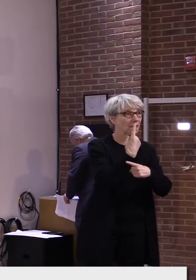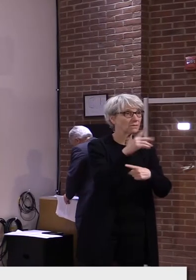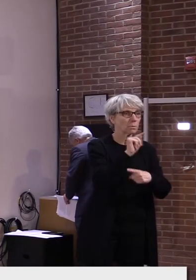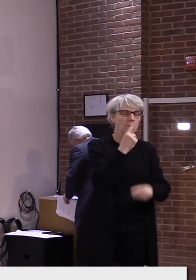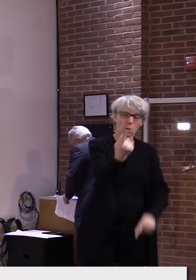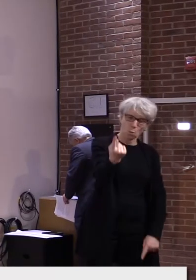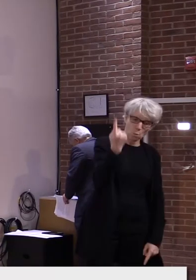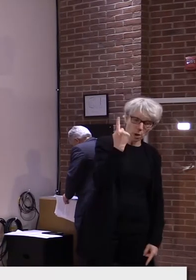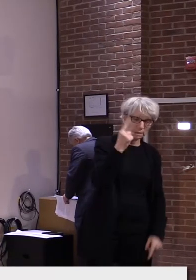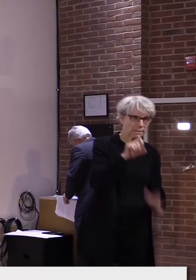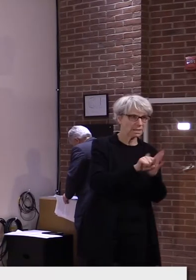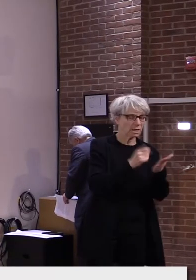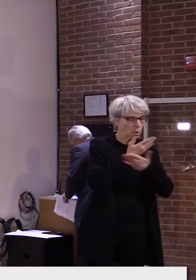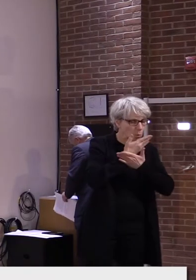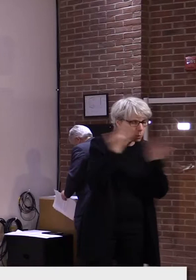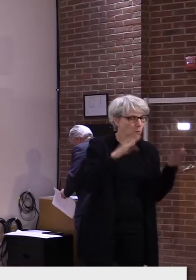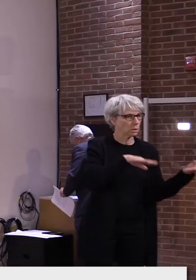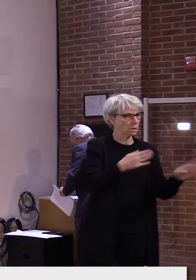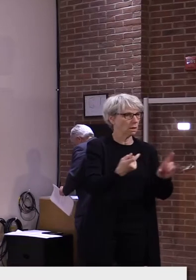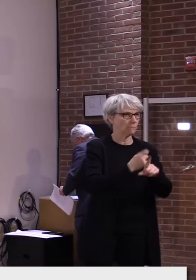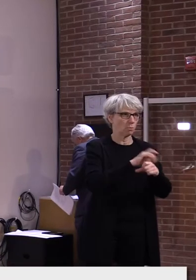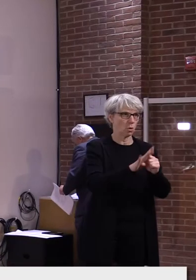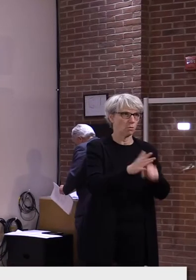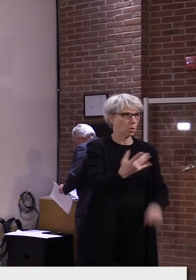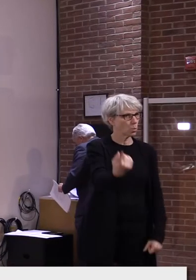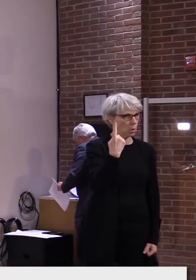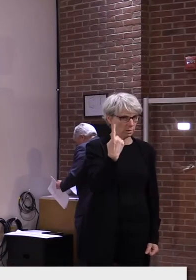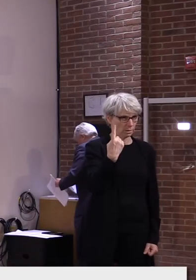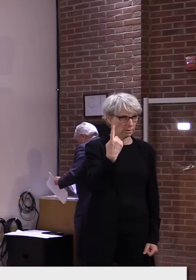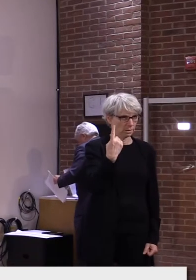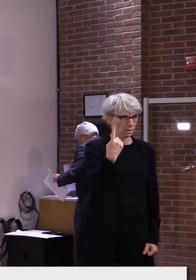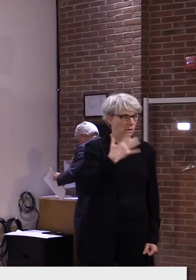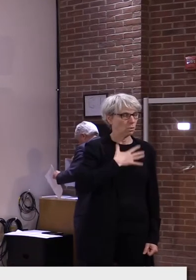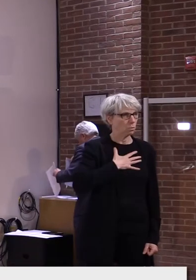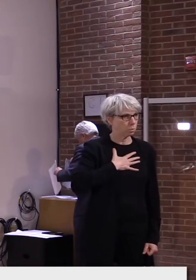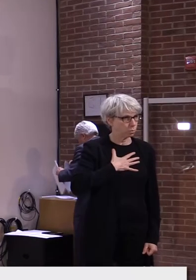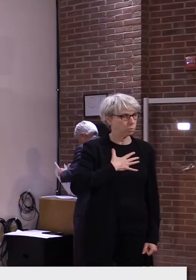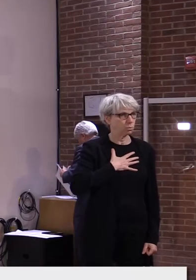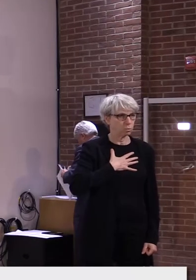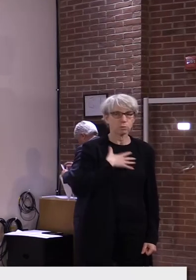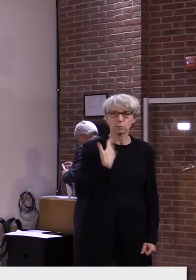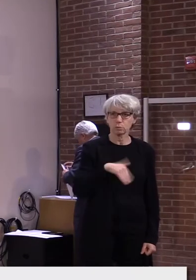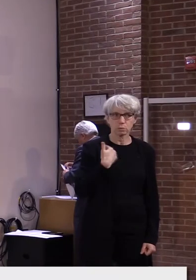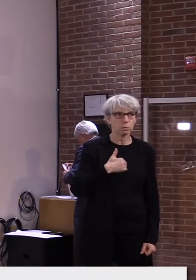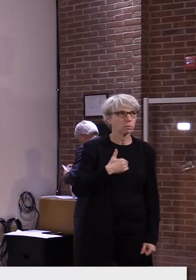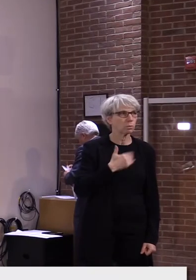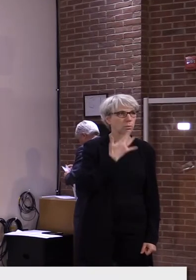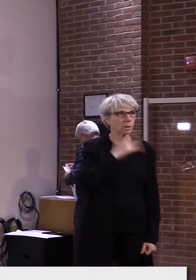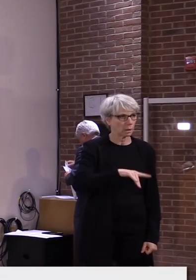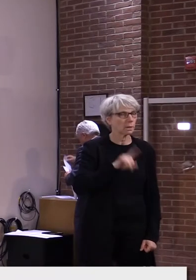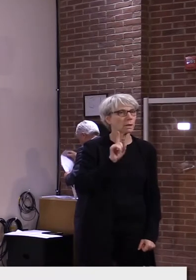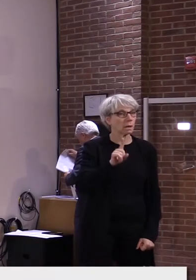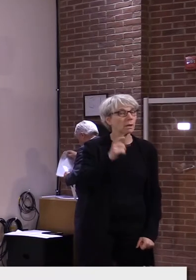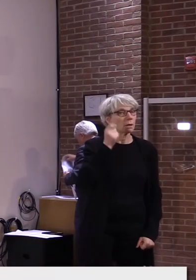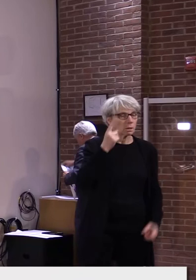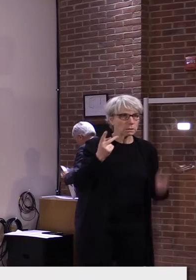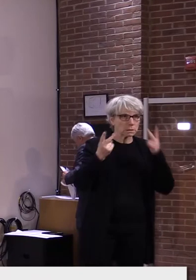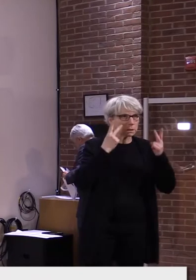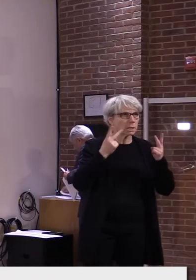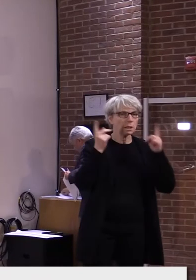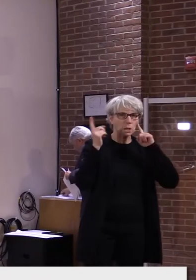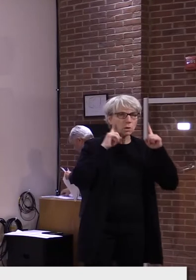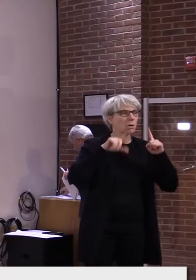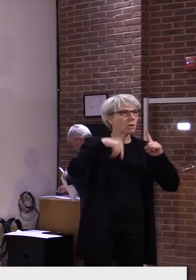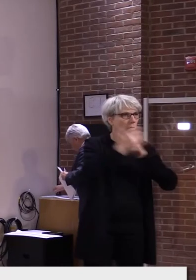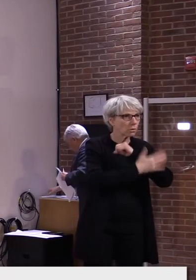for which I'm truly grateful. And we continue to watch and learn from other countries with high vaccination rate